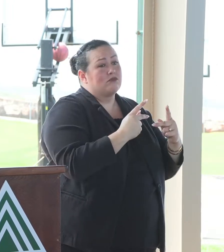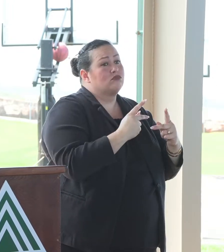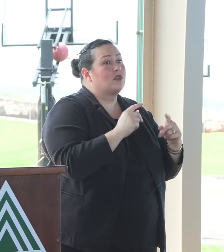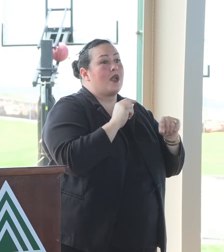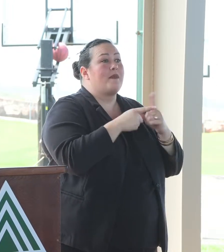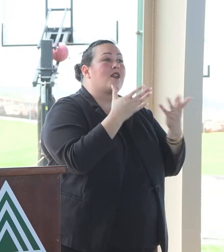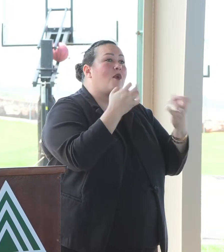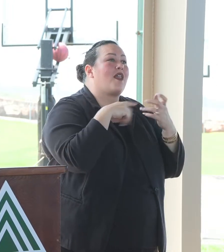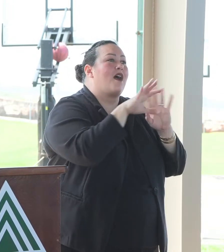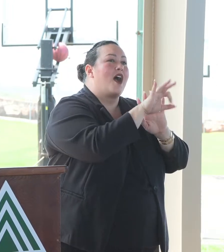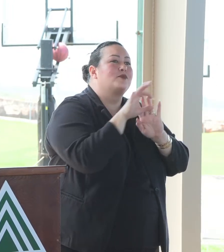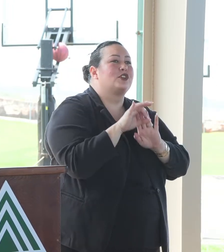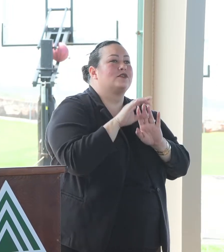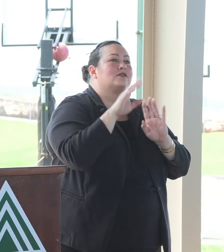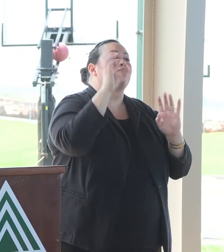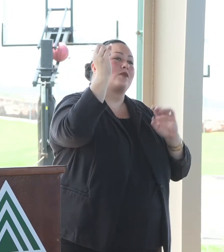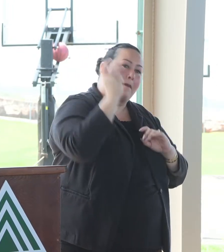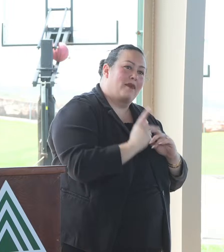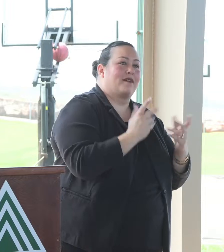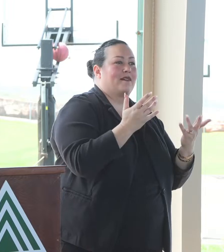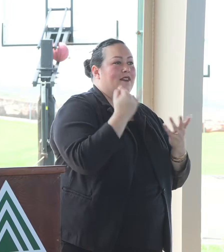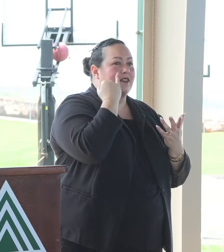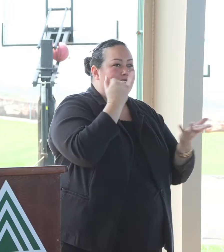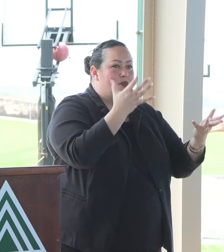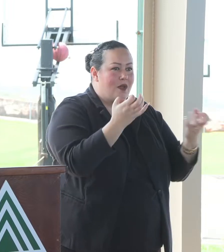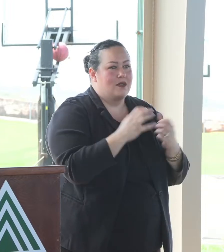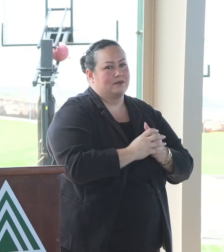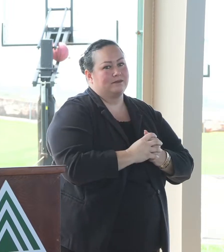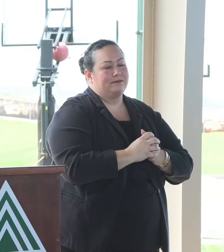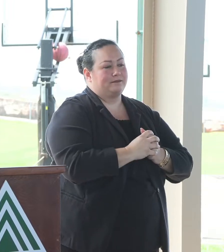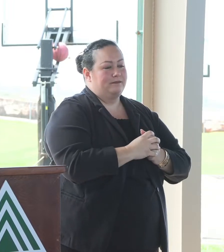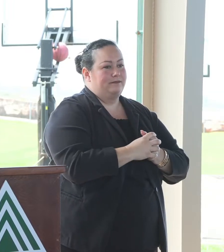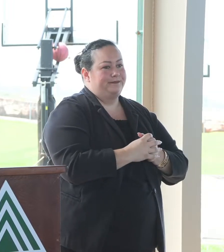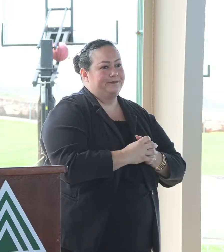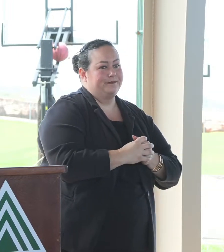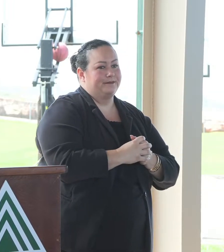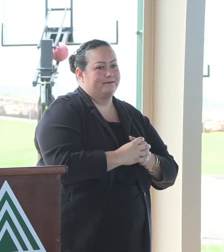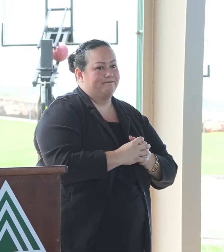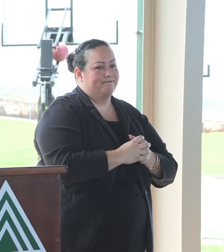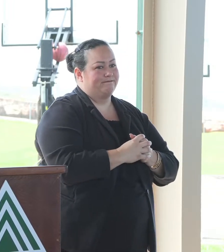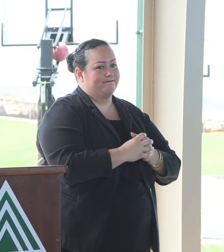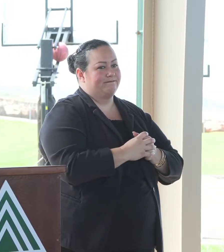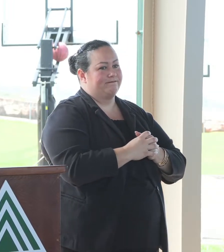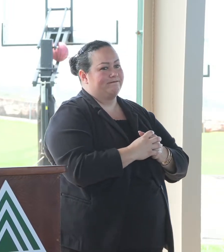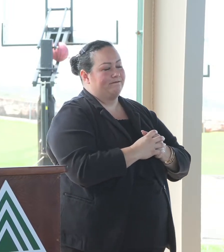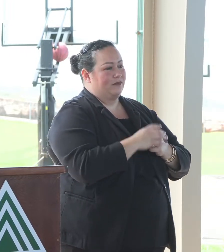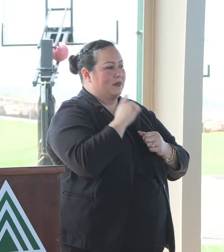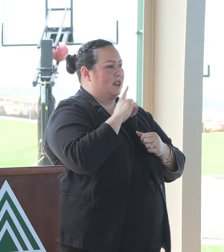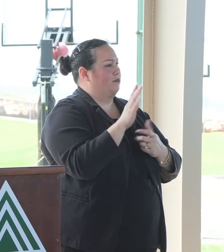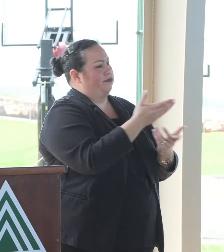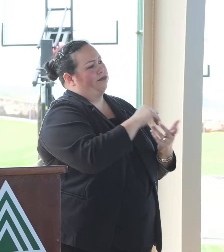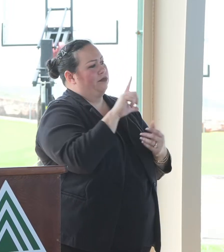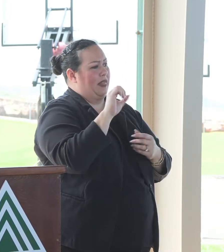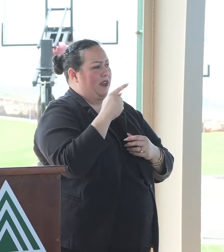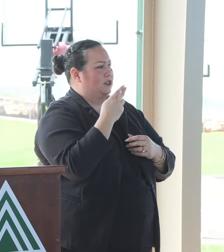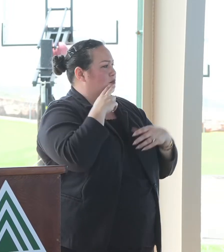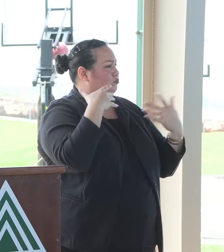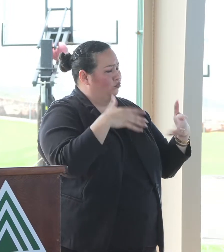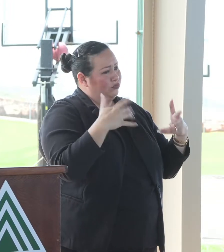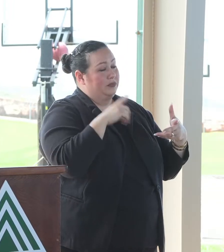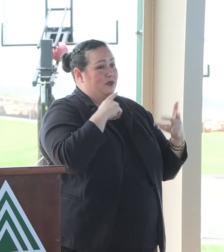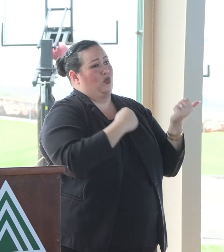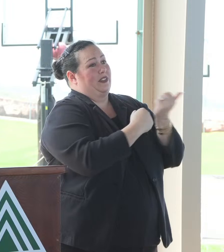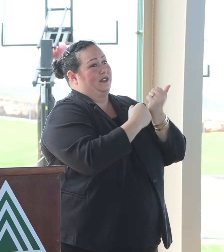so grateful to be able to do this now. The Ledge has been supportive, and Representative Woodson, thank